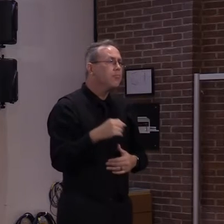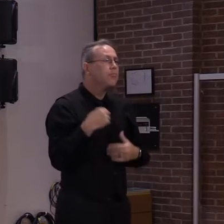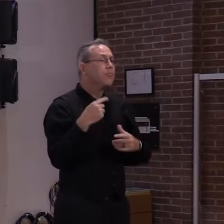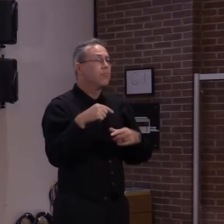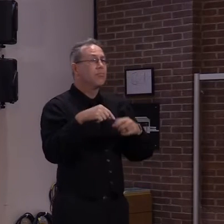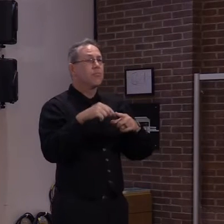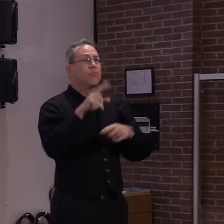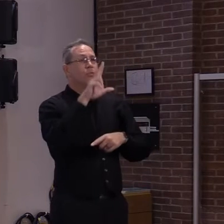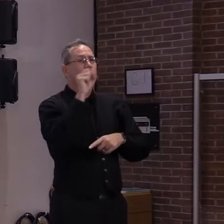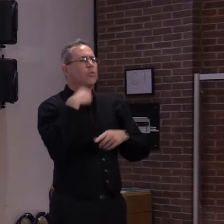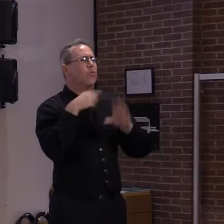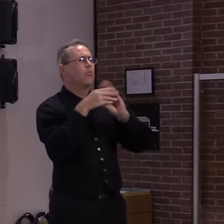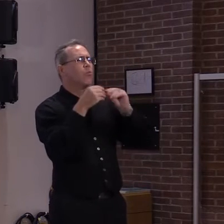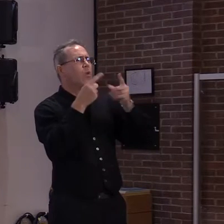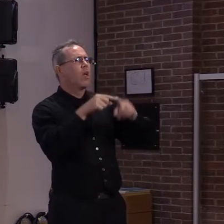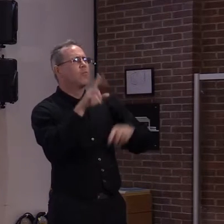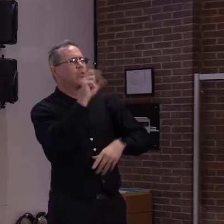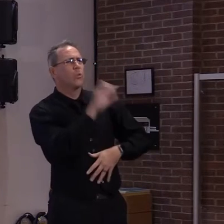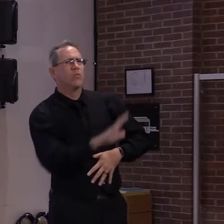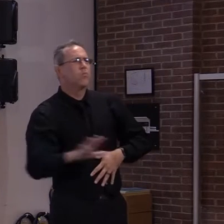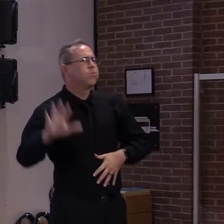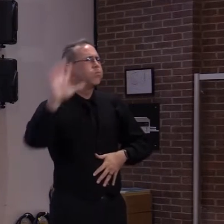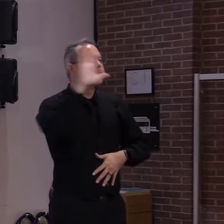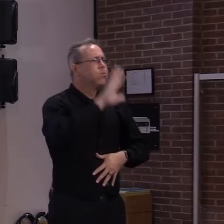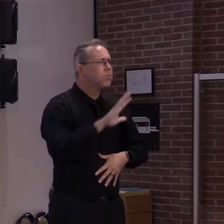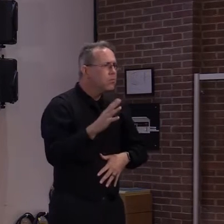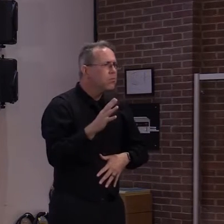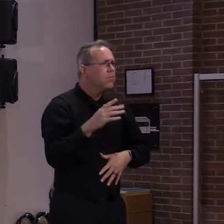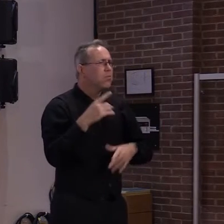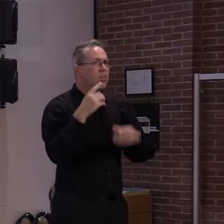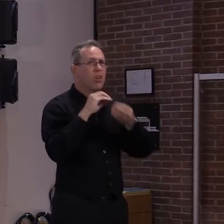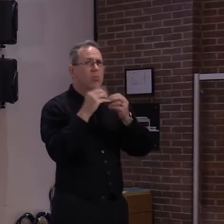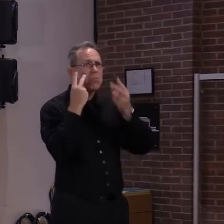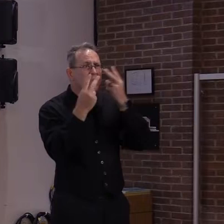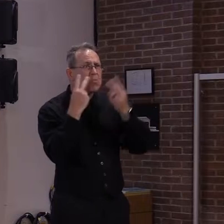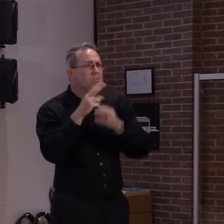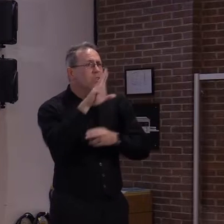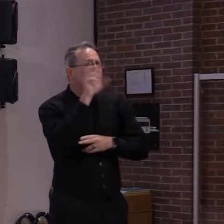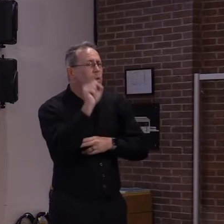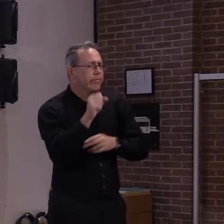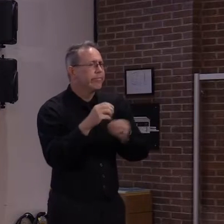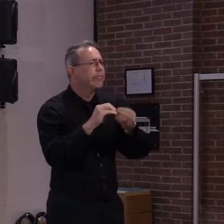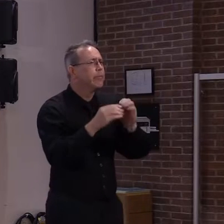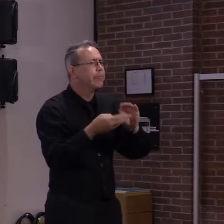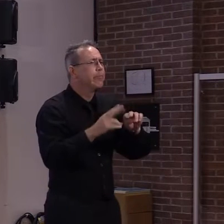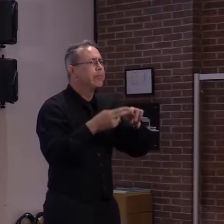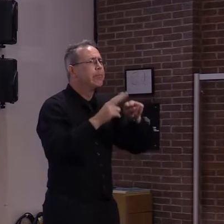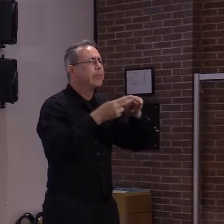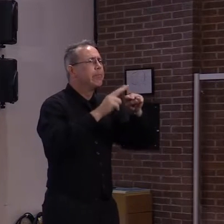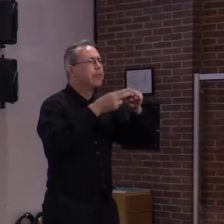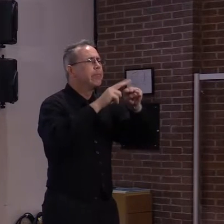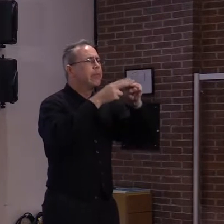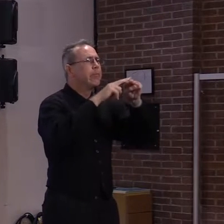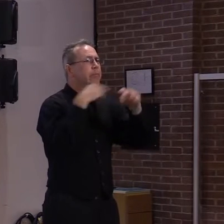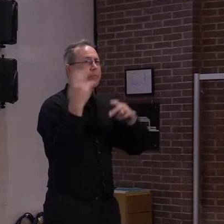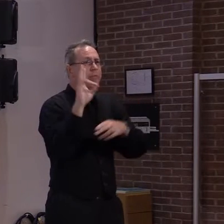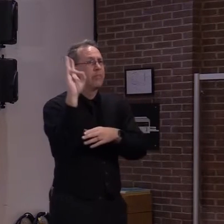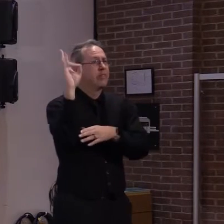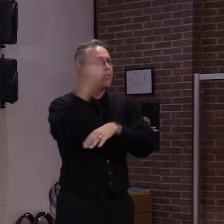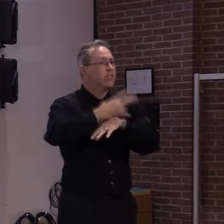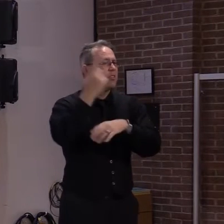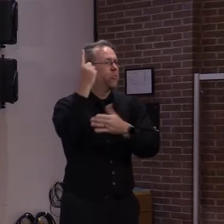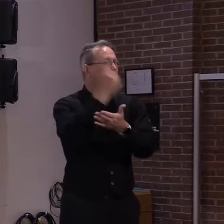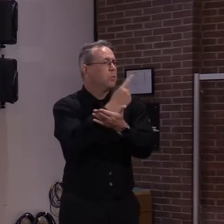cases are still on the rise, with the national 7-day average topping out at about 139,000 cases.